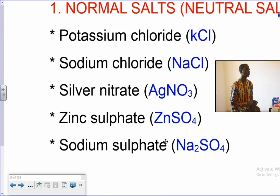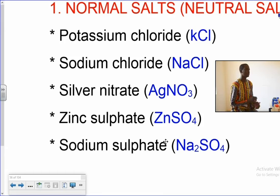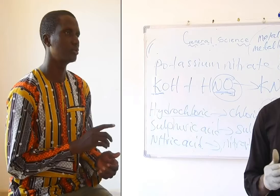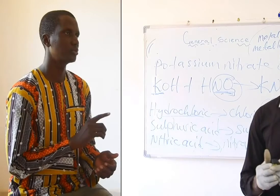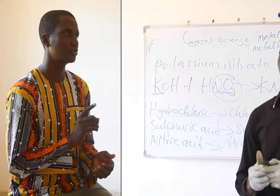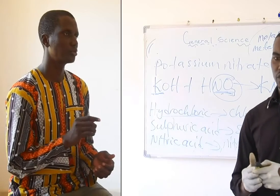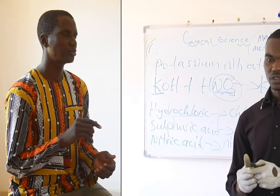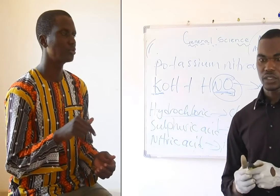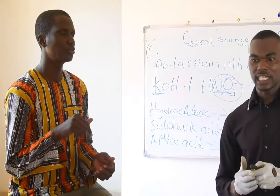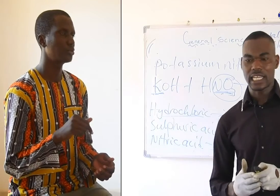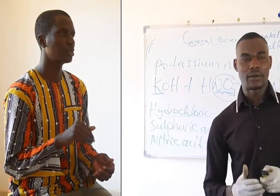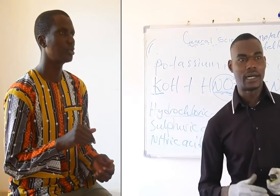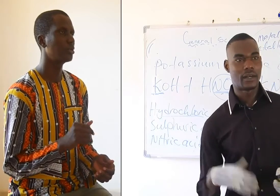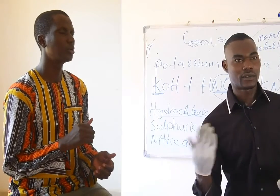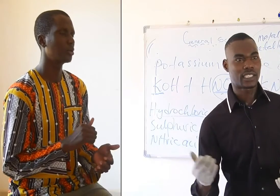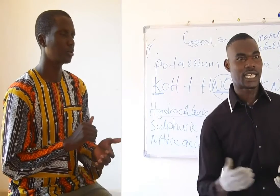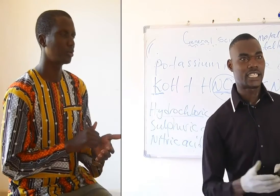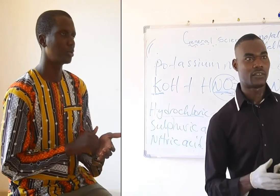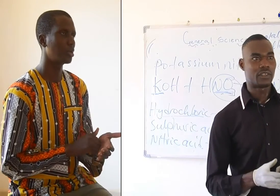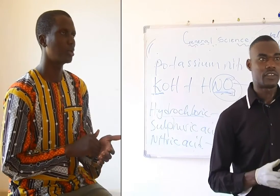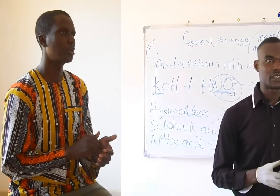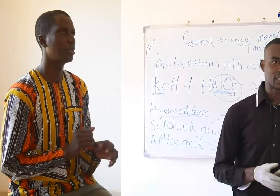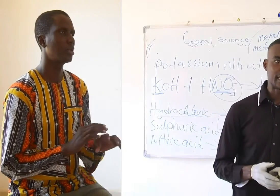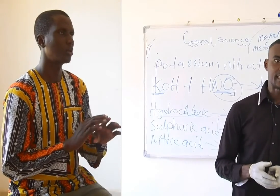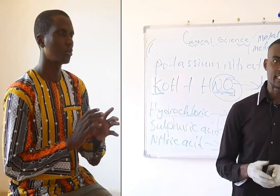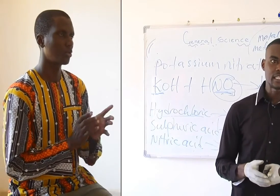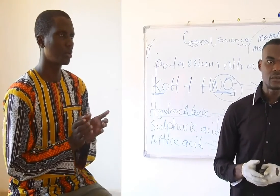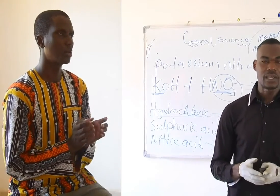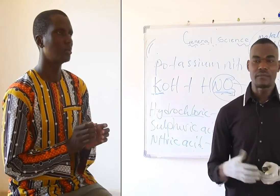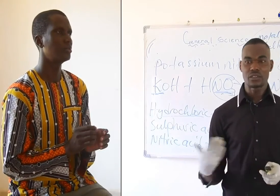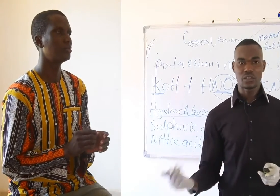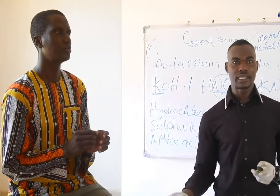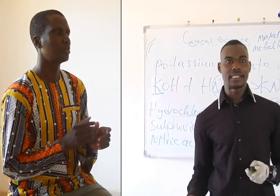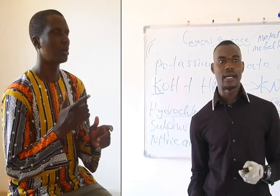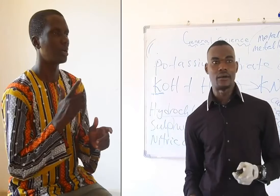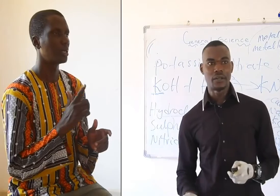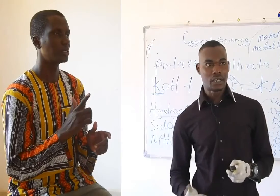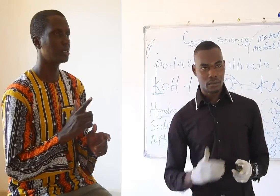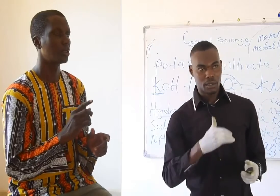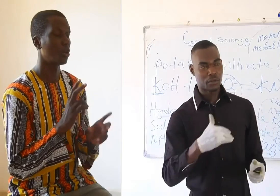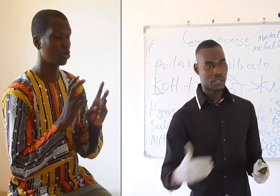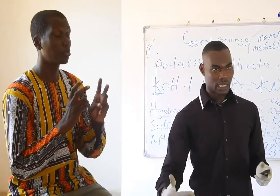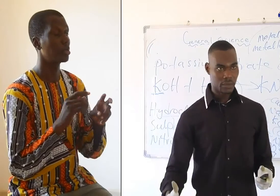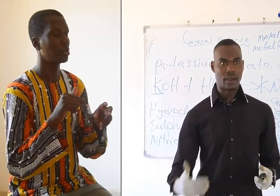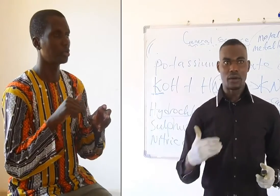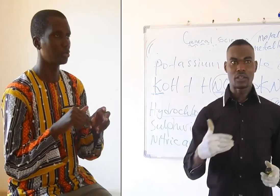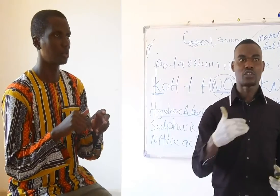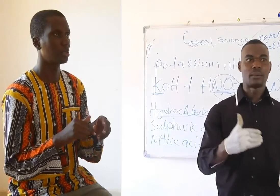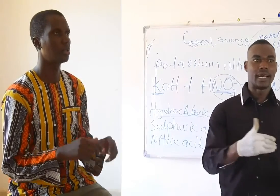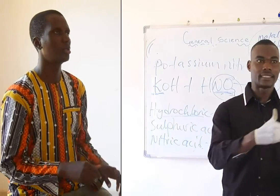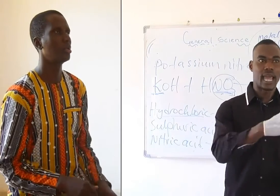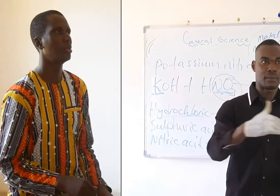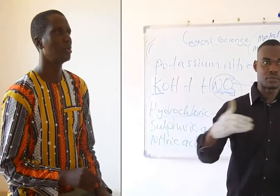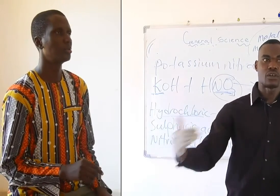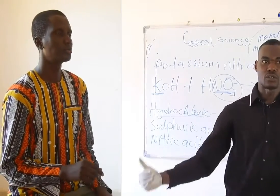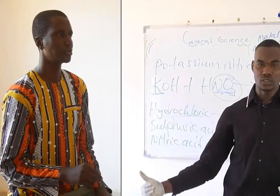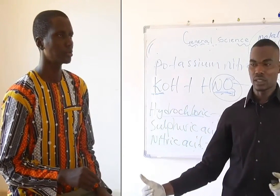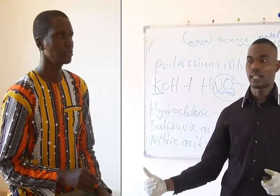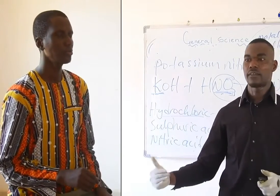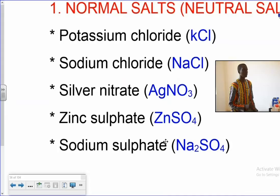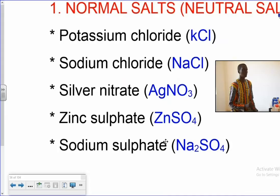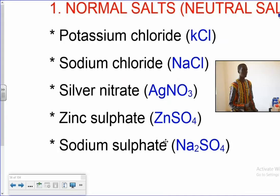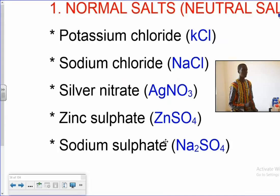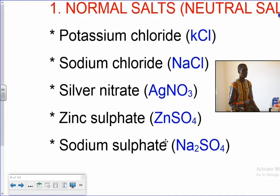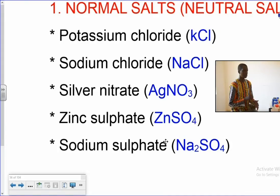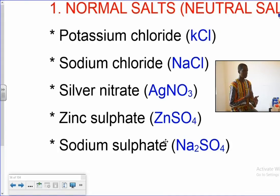of questions to test our understanding of the various ideas we have discussed here now. But for today, we are going to stop at type of salts.